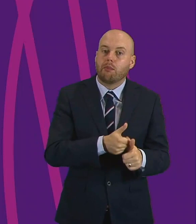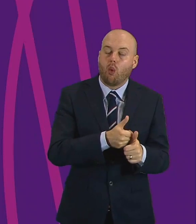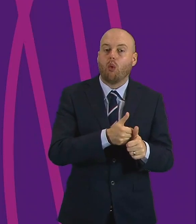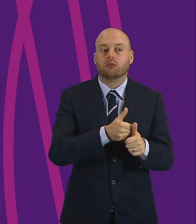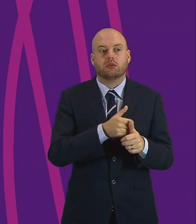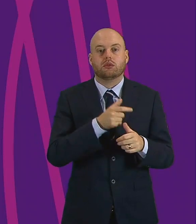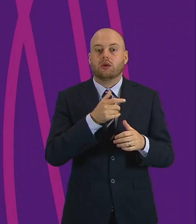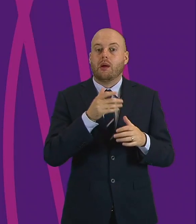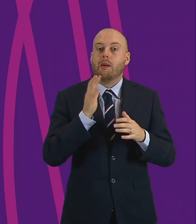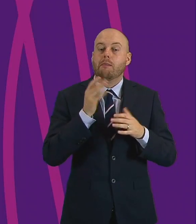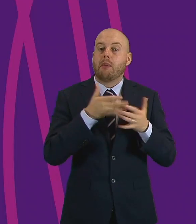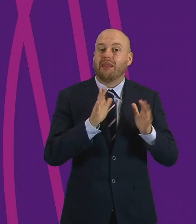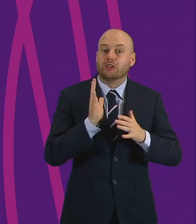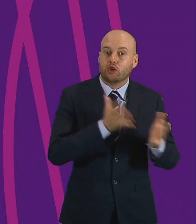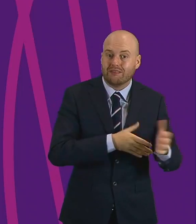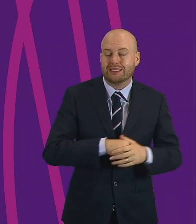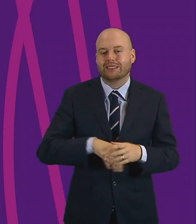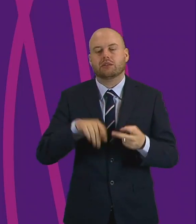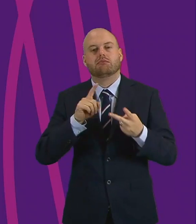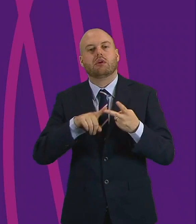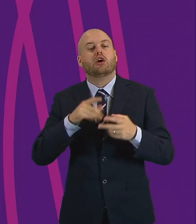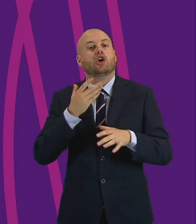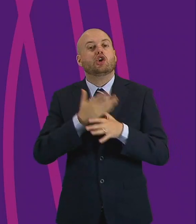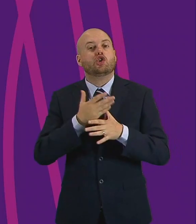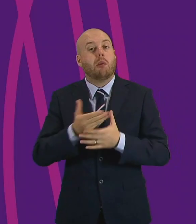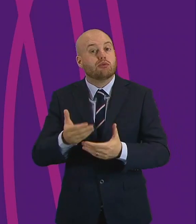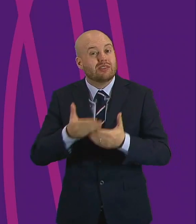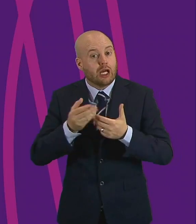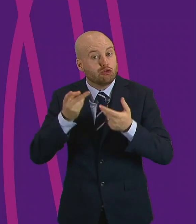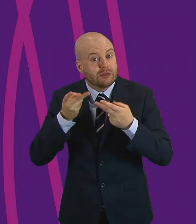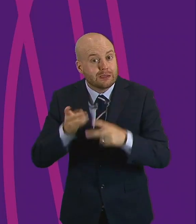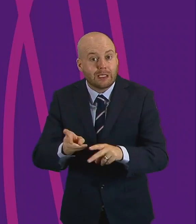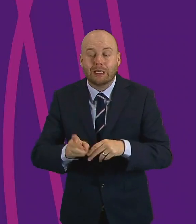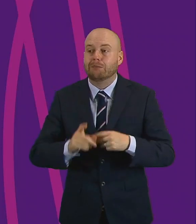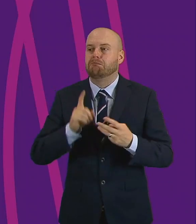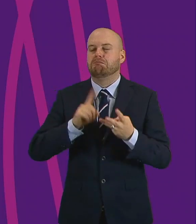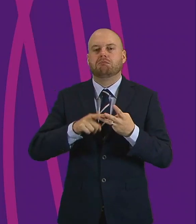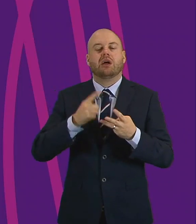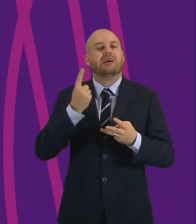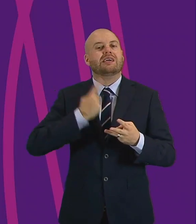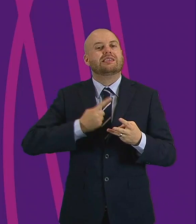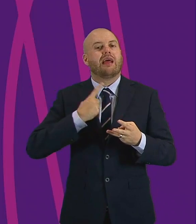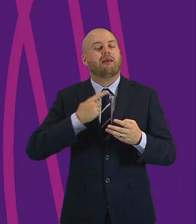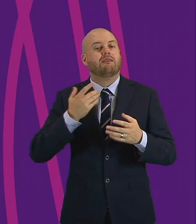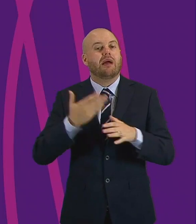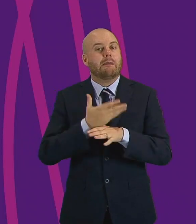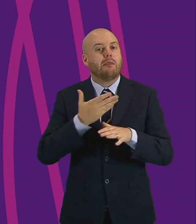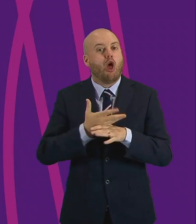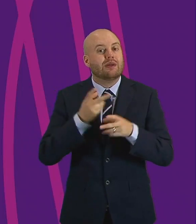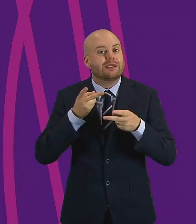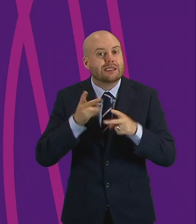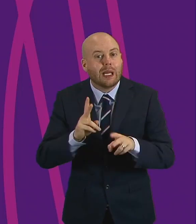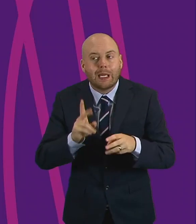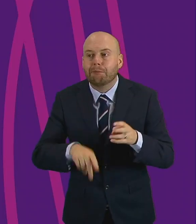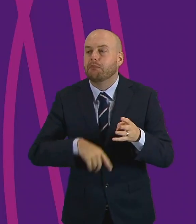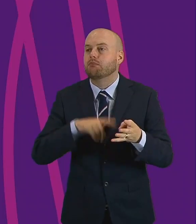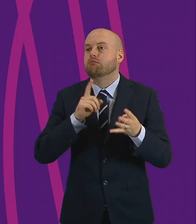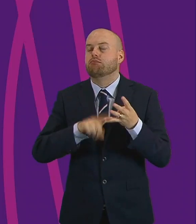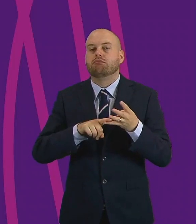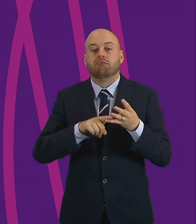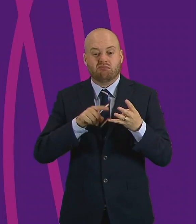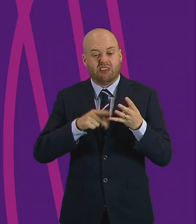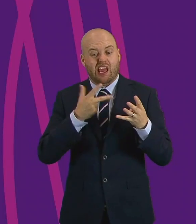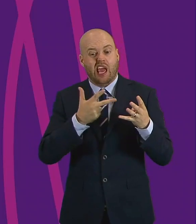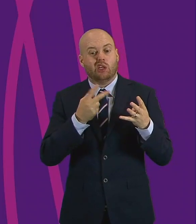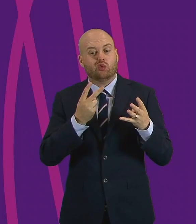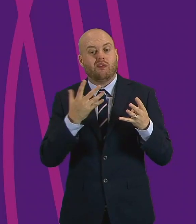through the job retention scheme, nearly 700 million for our self-employed workforce through the self-employed scheme, 825 million of